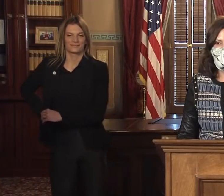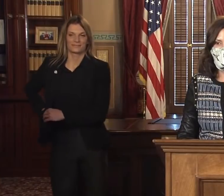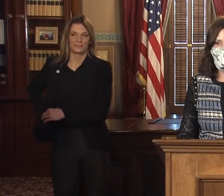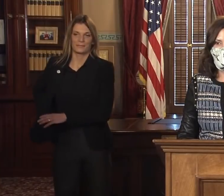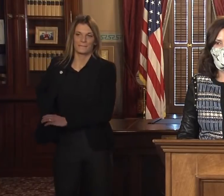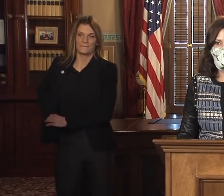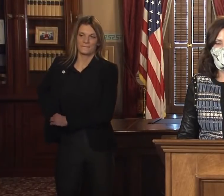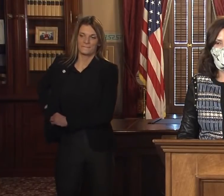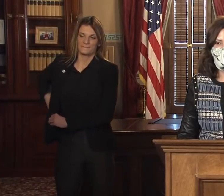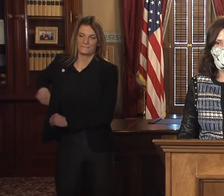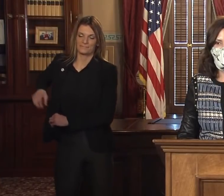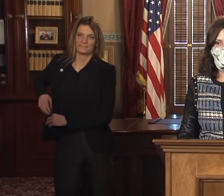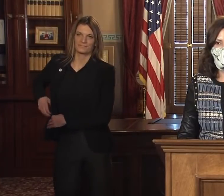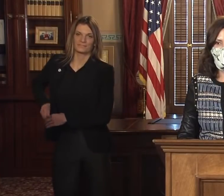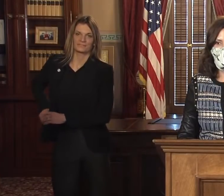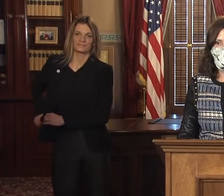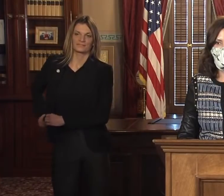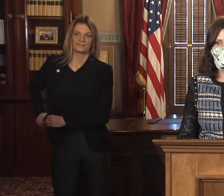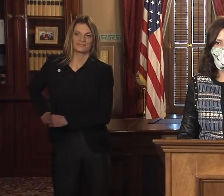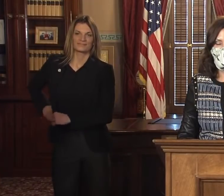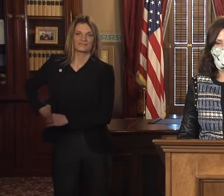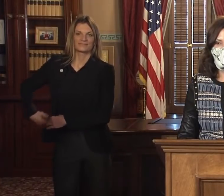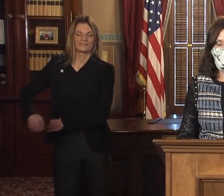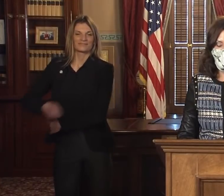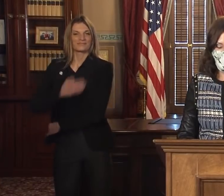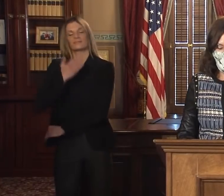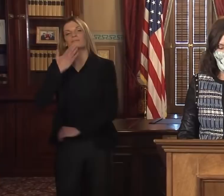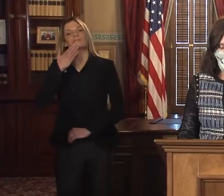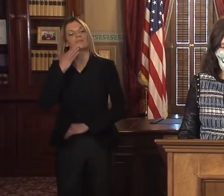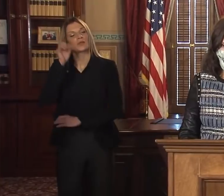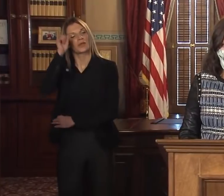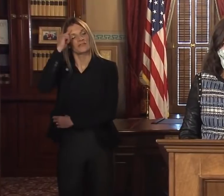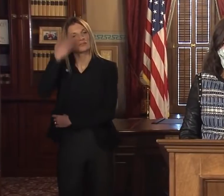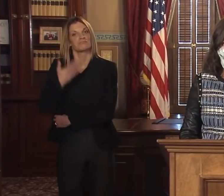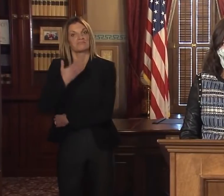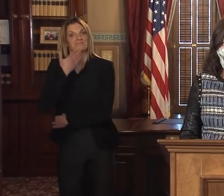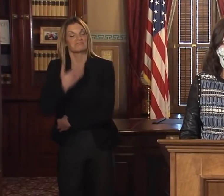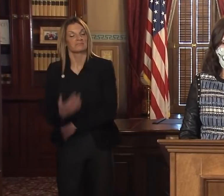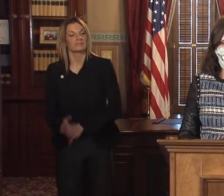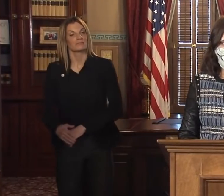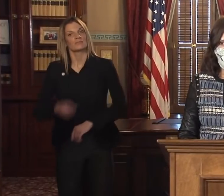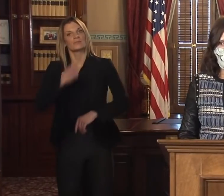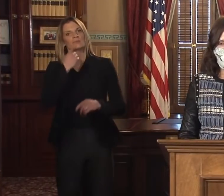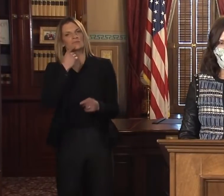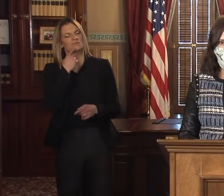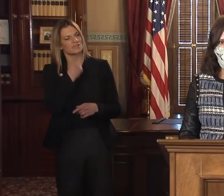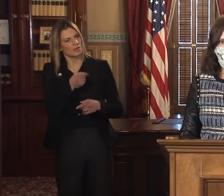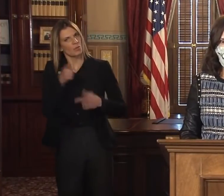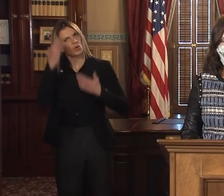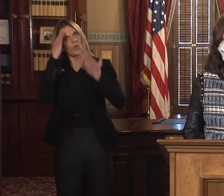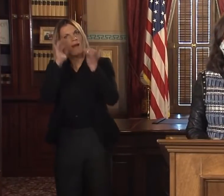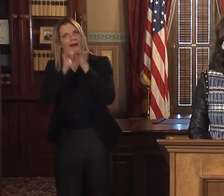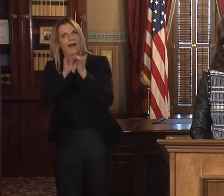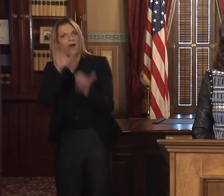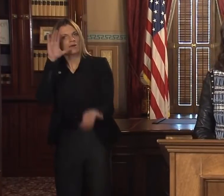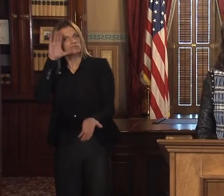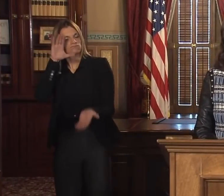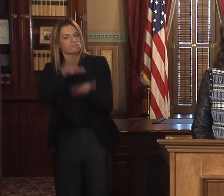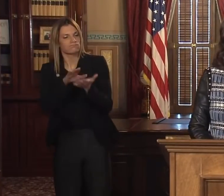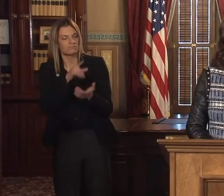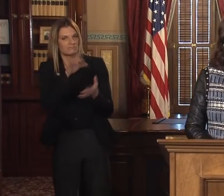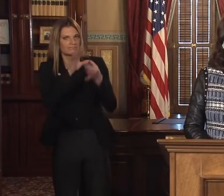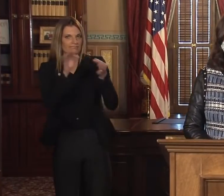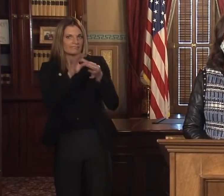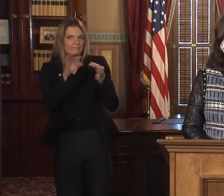Oh, sorry. Thanks, Governor. You say we know what works to stop the spread. A key part of that mix this